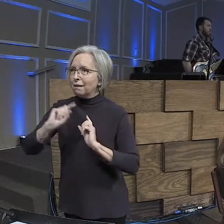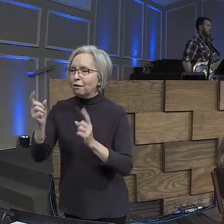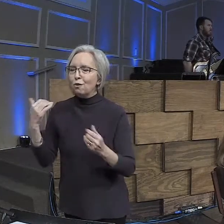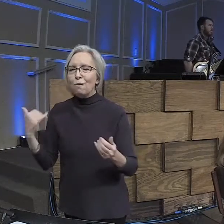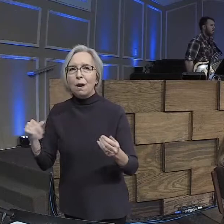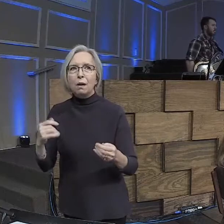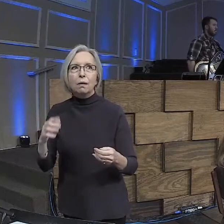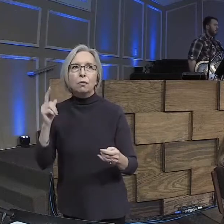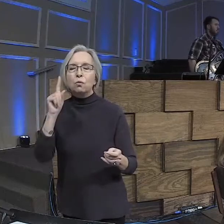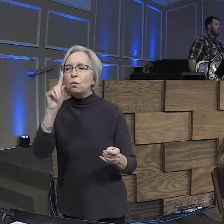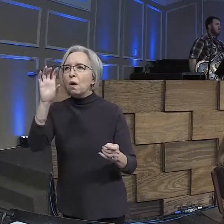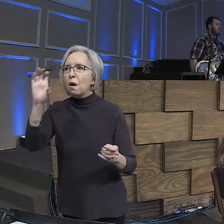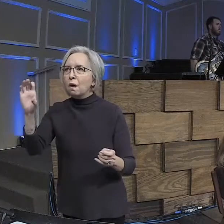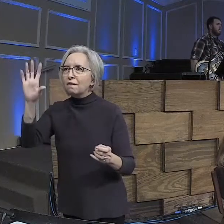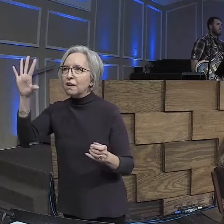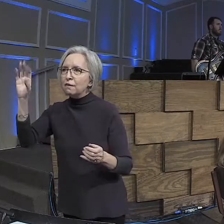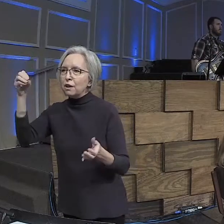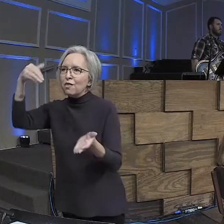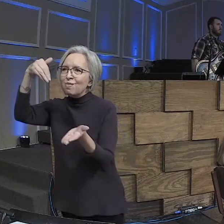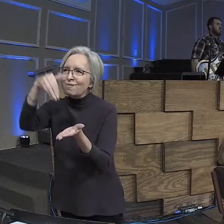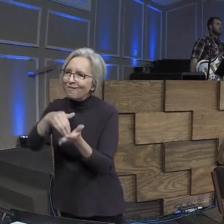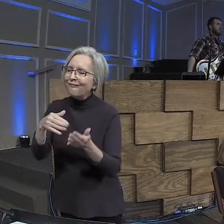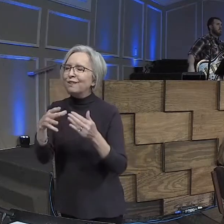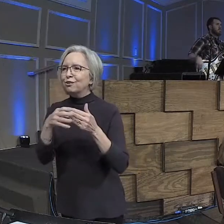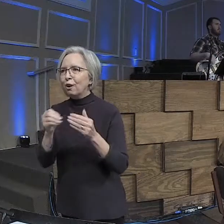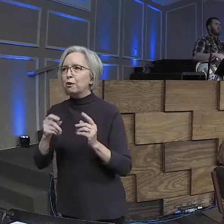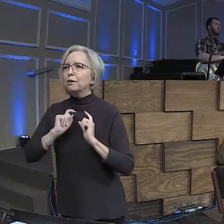of $150,000,